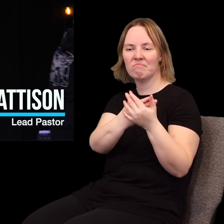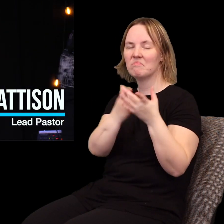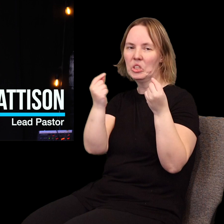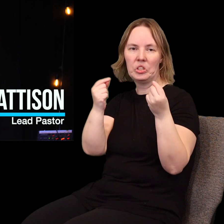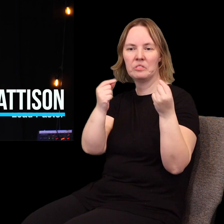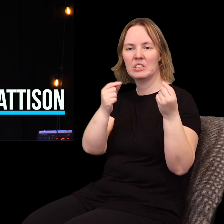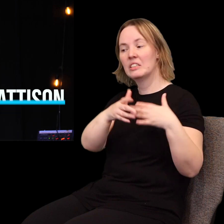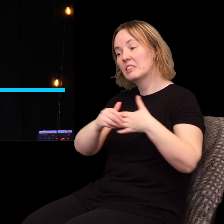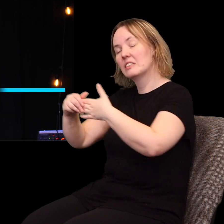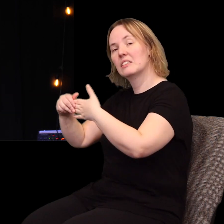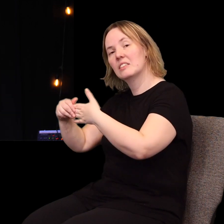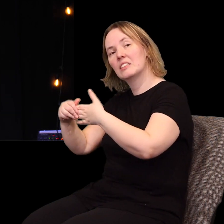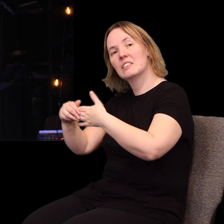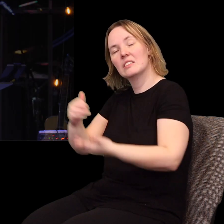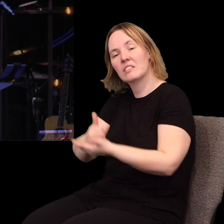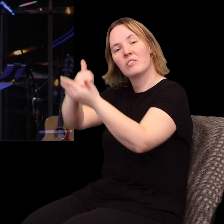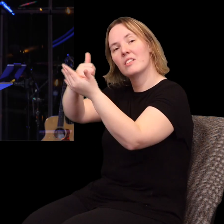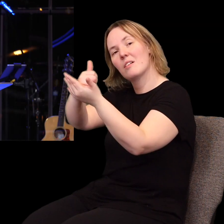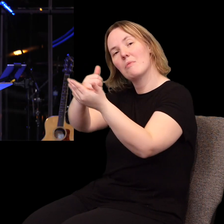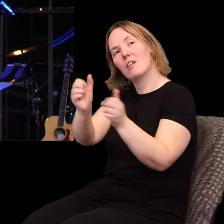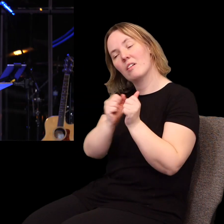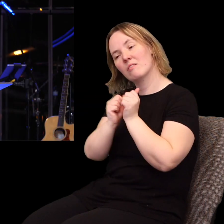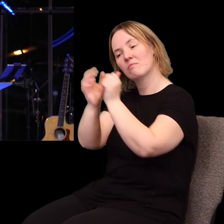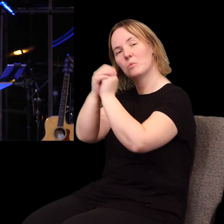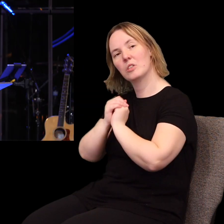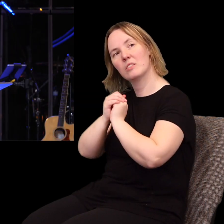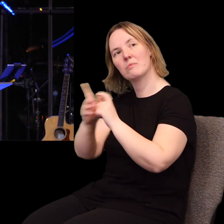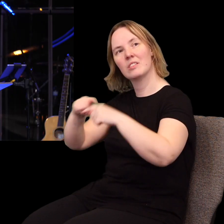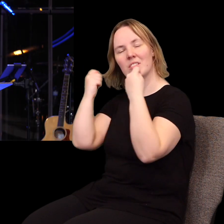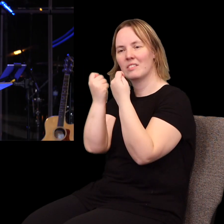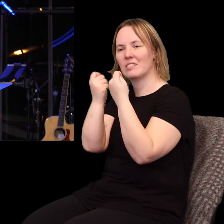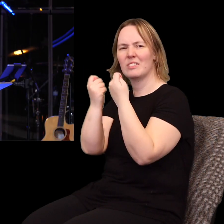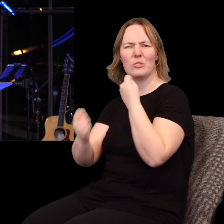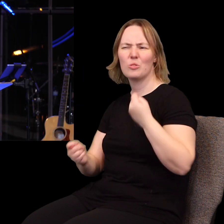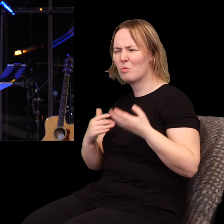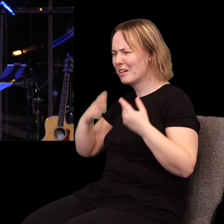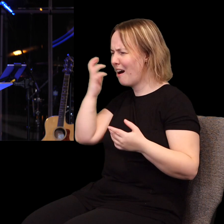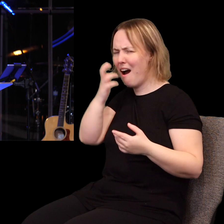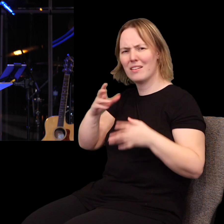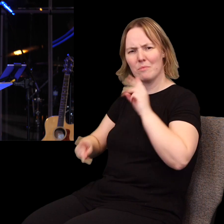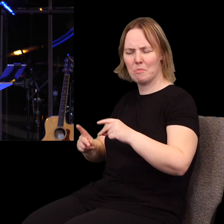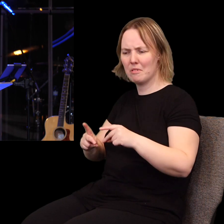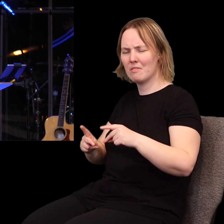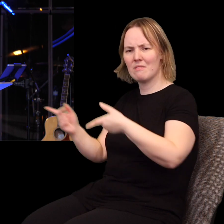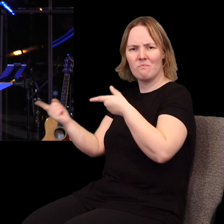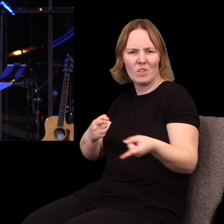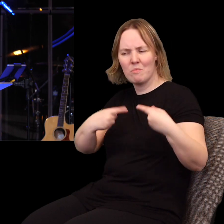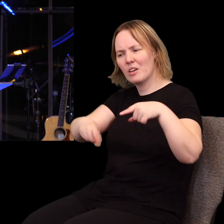lead and raise up our worship teams. We've seen so many great individuals come and go as the Lord